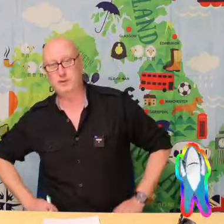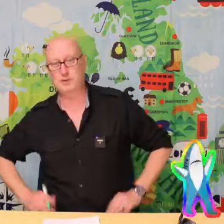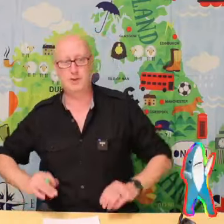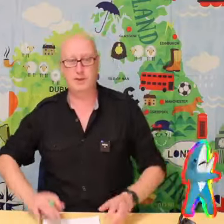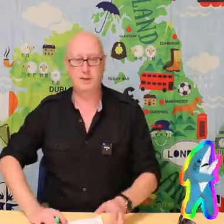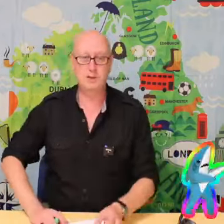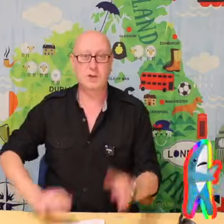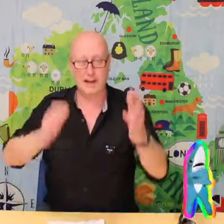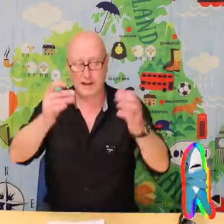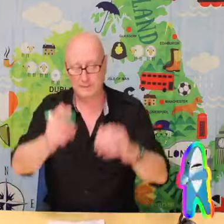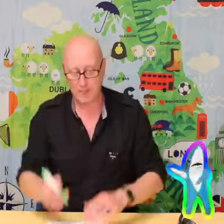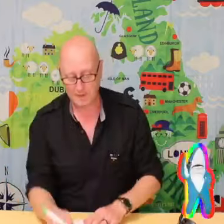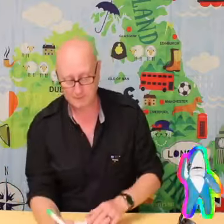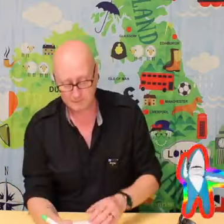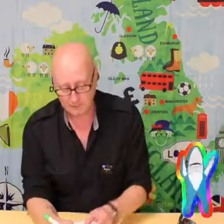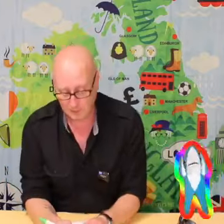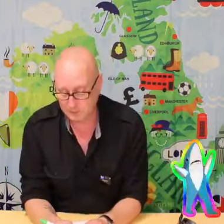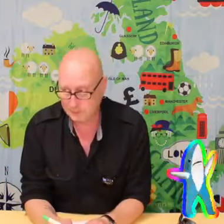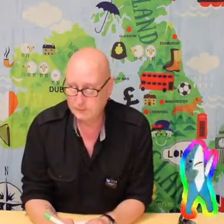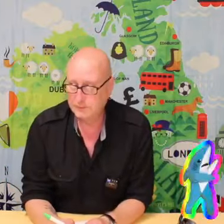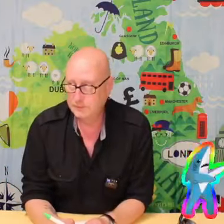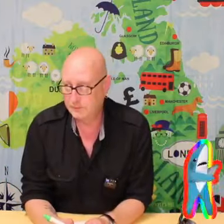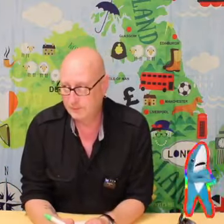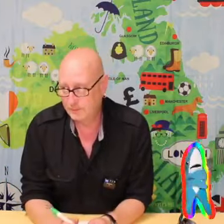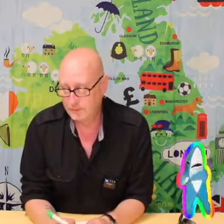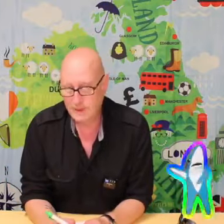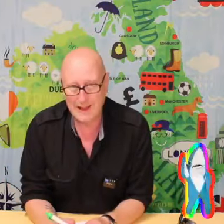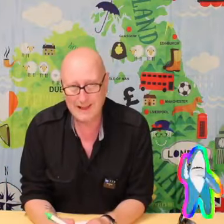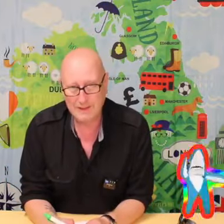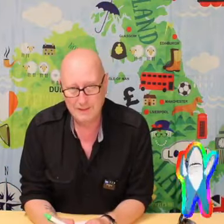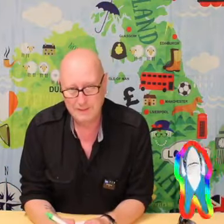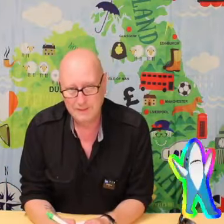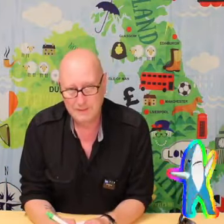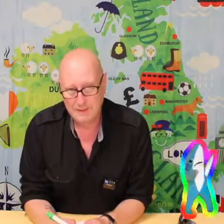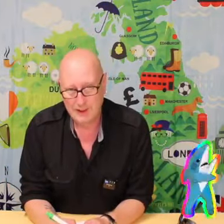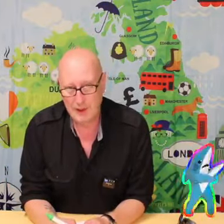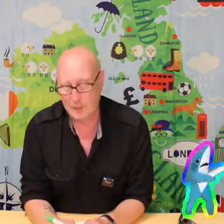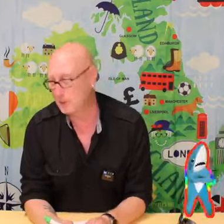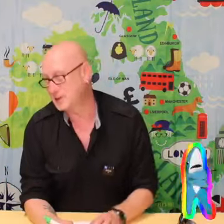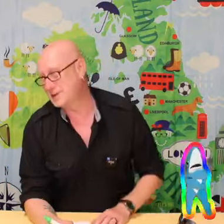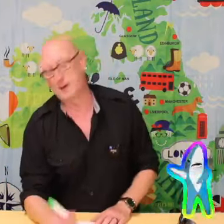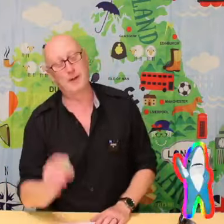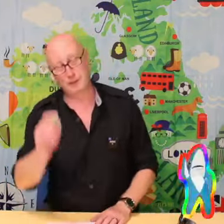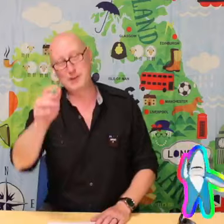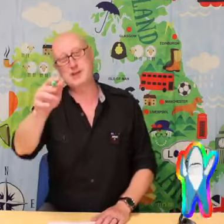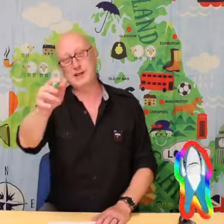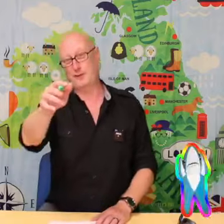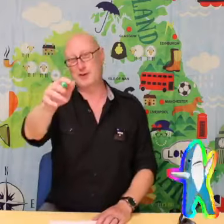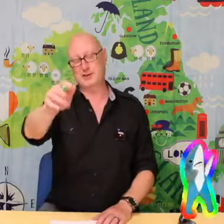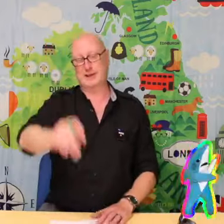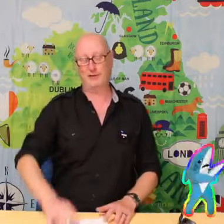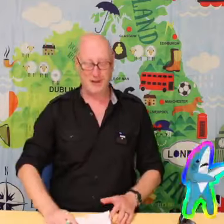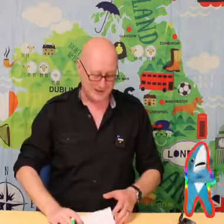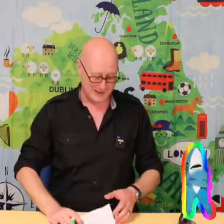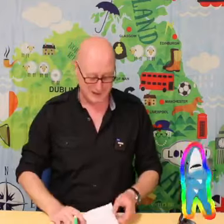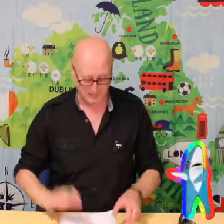I've got some ready. So, yeah. What have you had for your lunch, Anthony? I hope it wasn't. Well, we'll just see the 40. You wouldn't